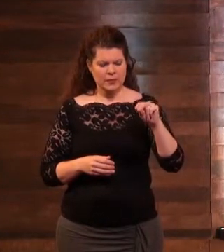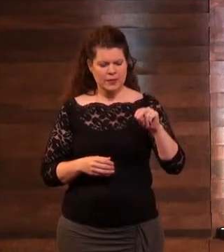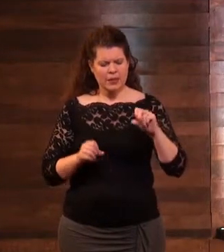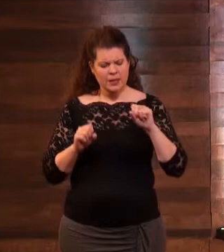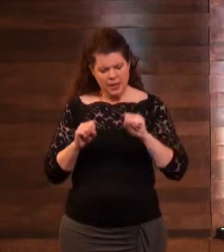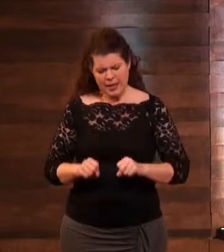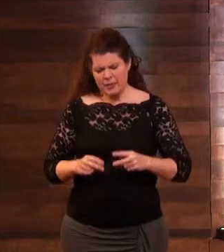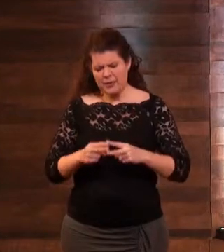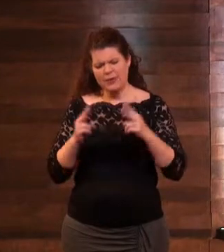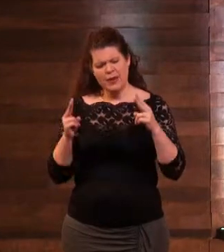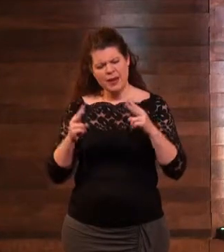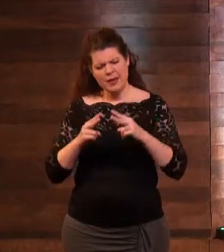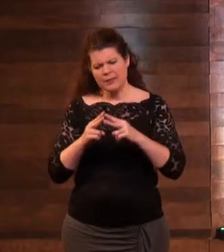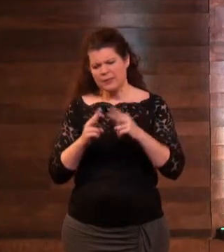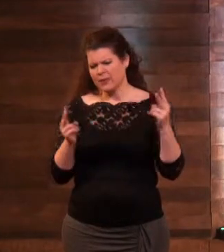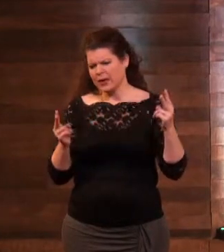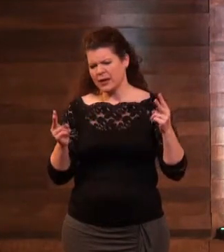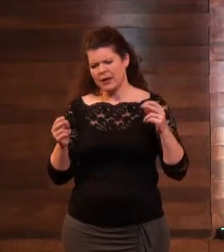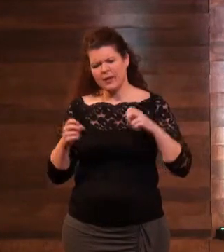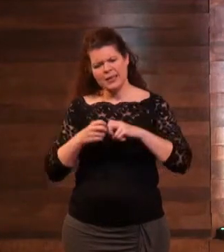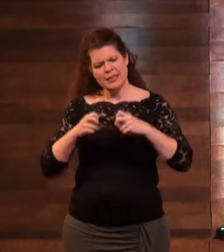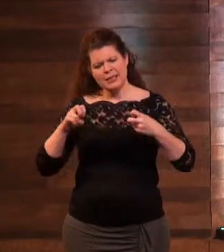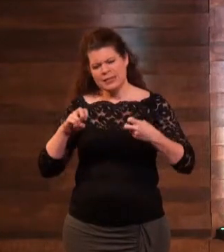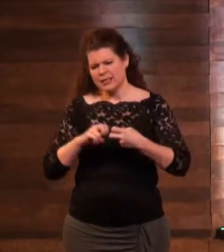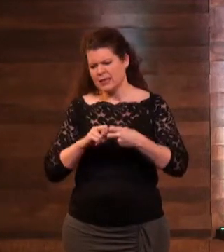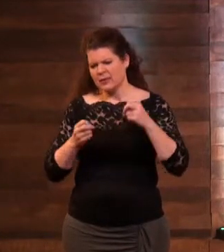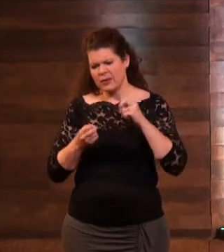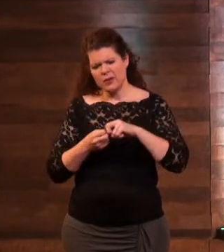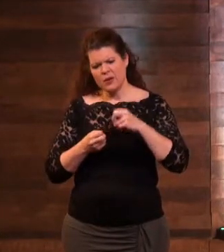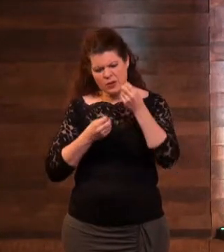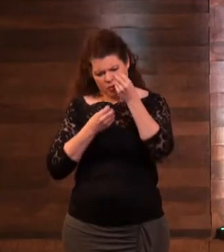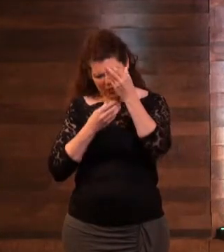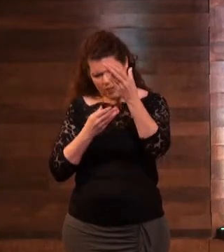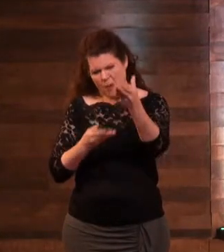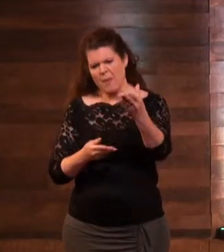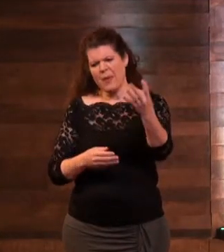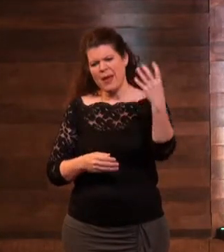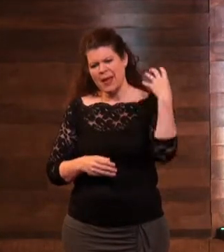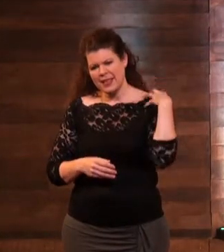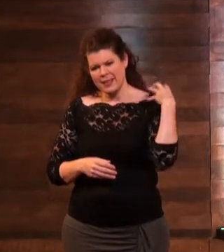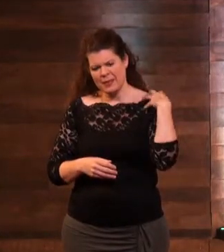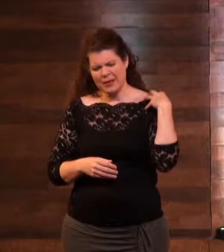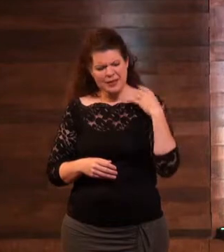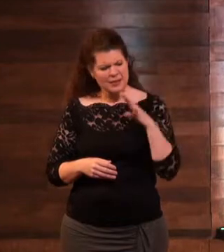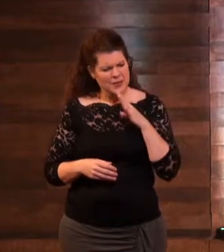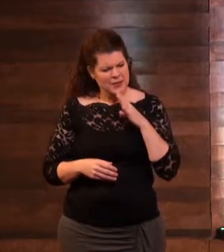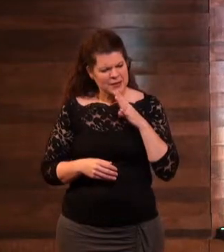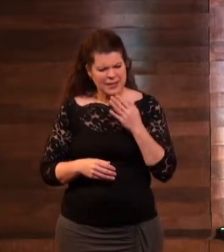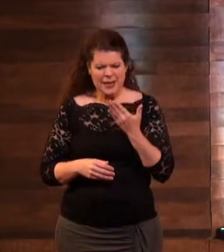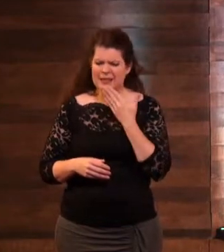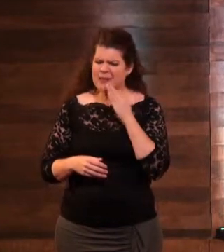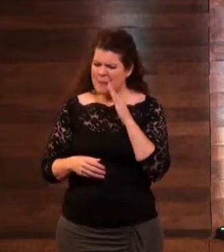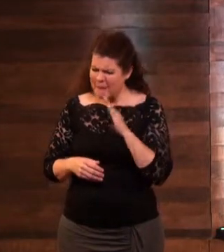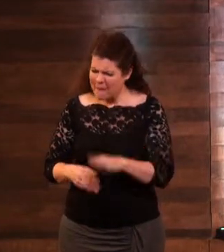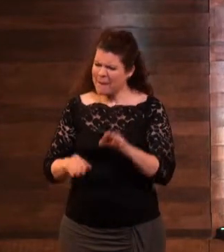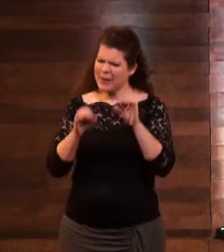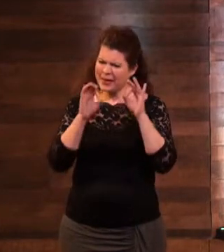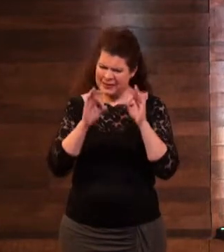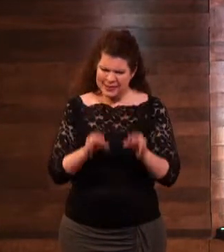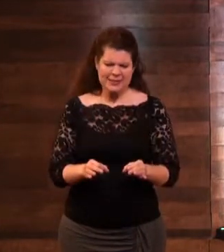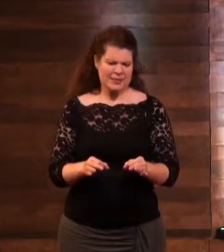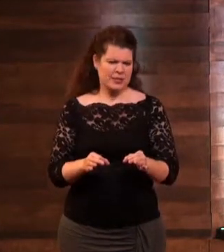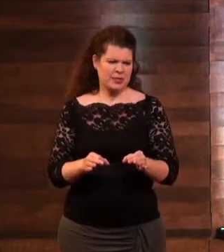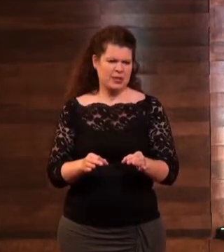to submit to the boss. When you look at their decisions and you say, that's alienating the employees. That's going to blow the contract.